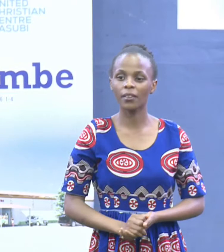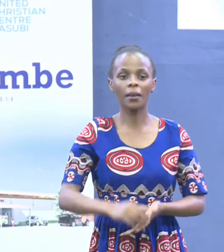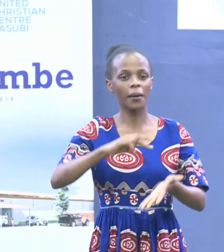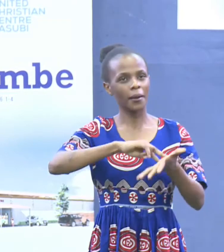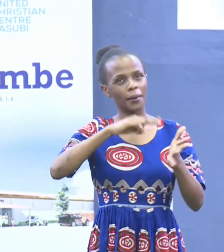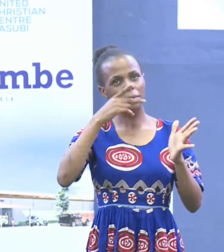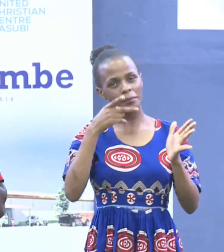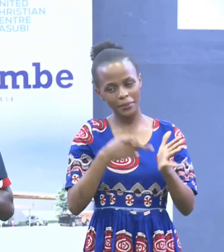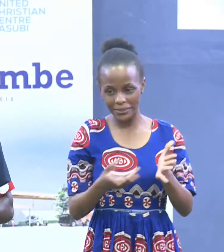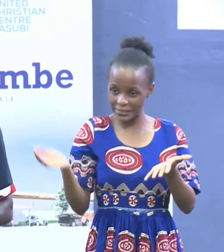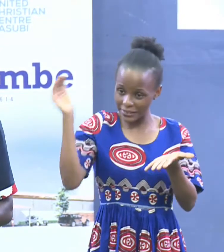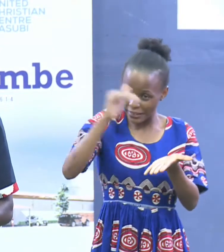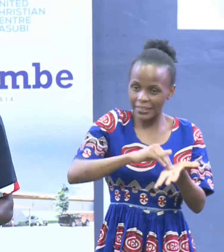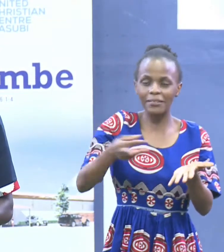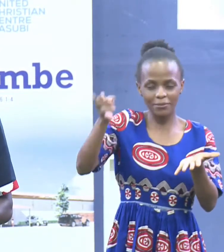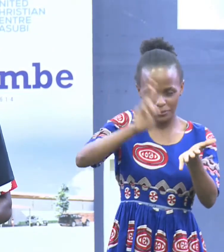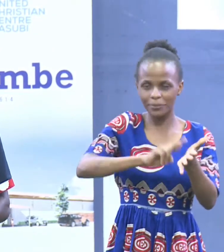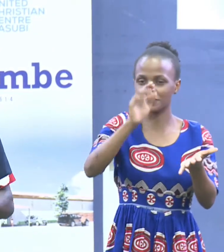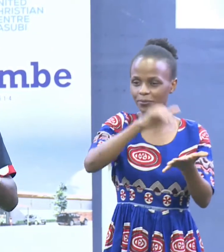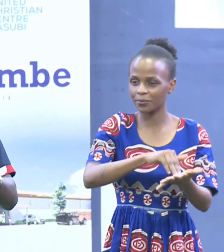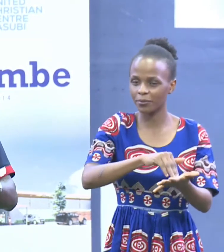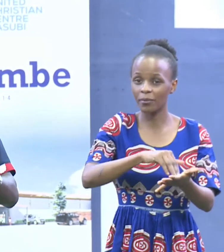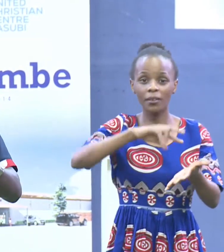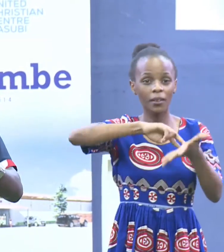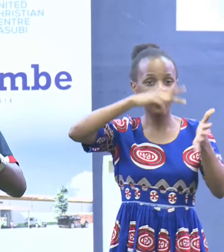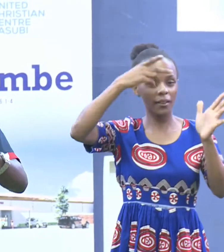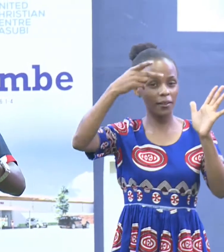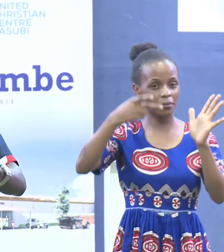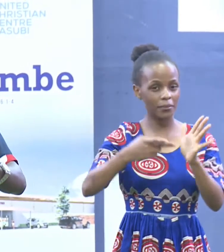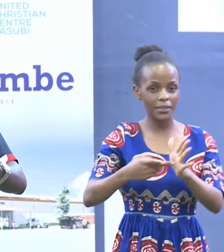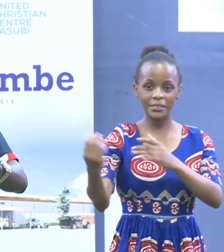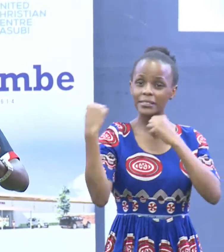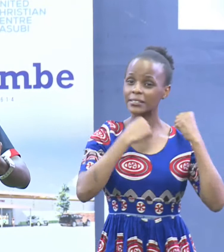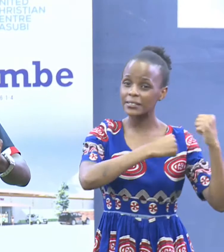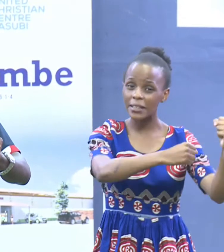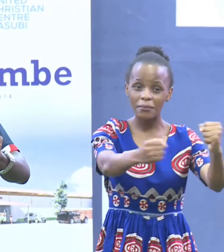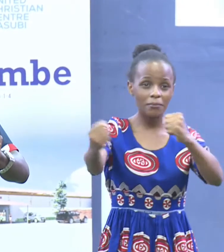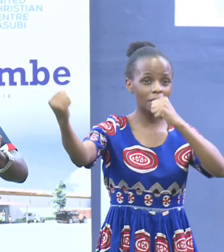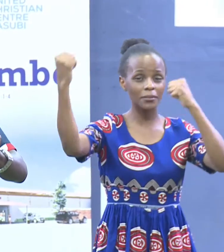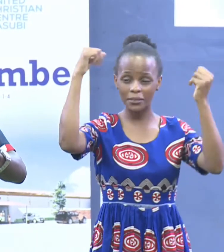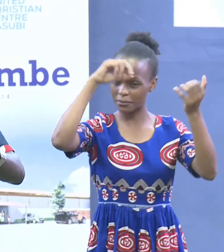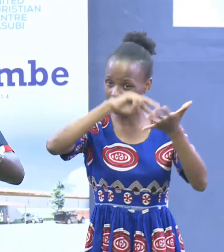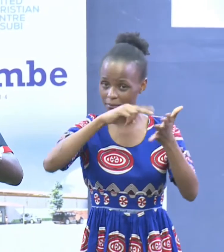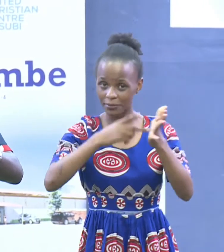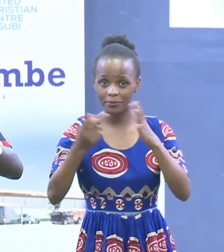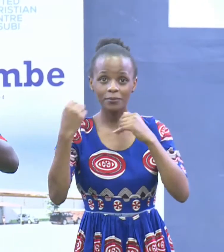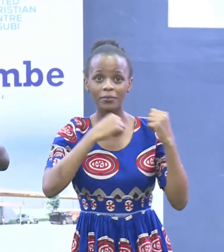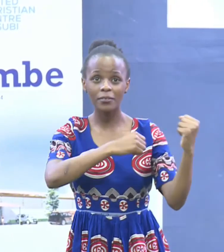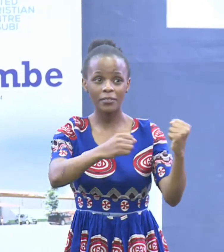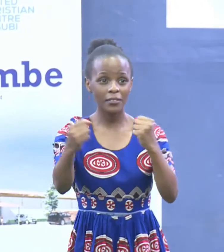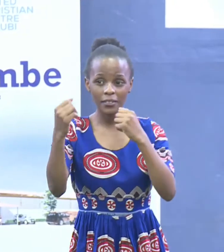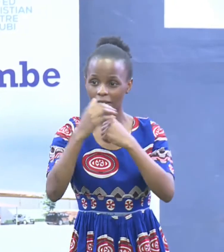Ategeeza kakikuddiremu. Let me repeat it for you. Ategeeza obuyinza. The firstborn means the might.